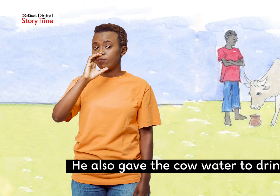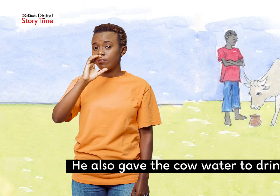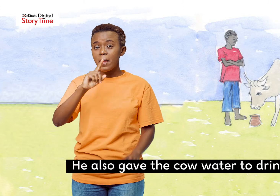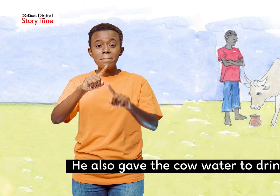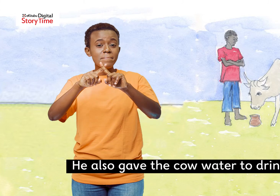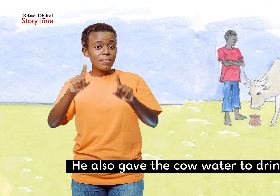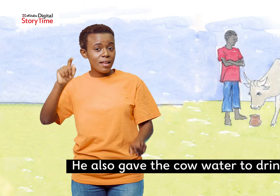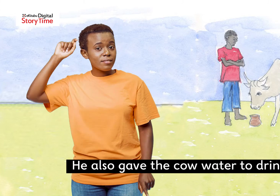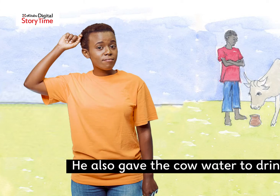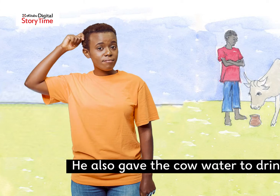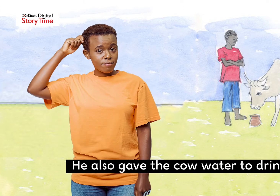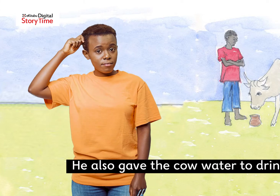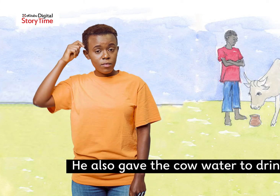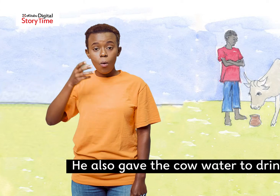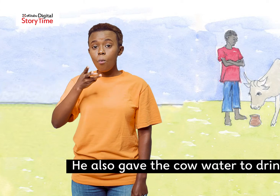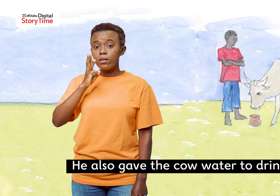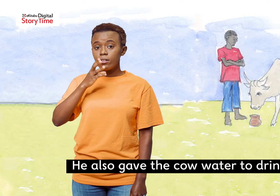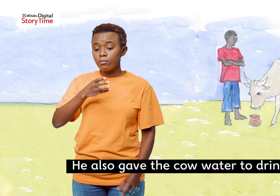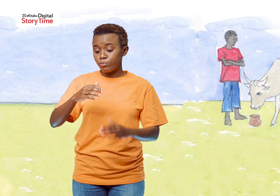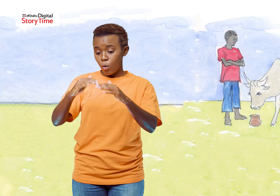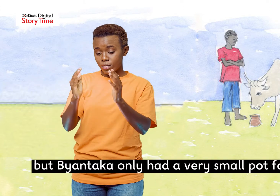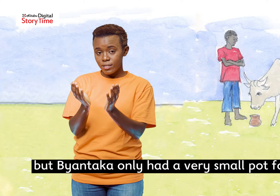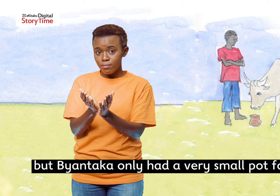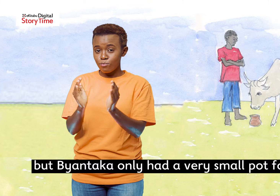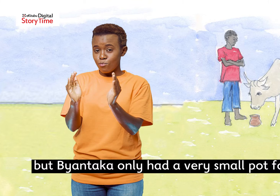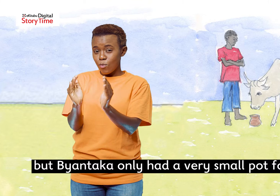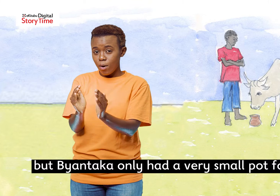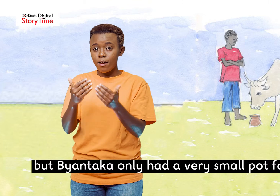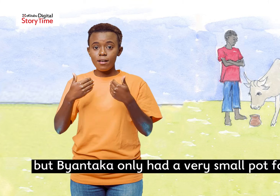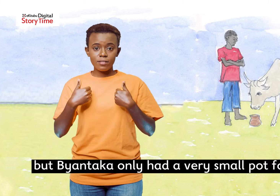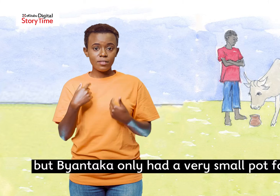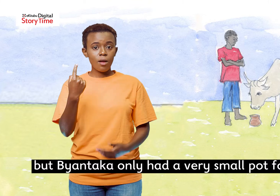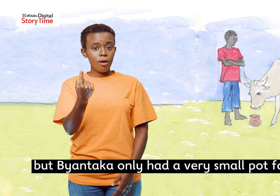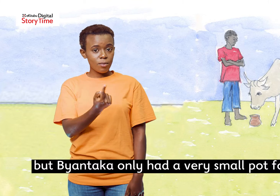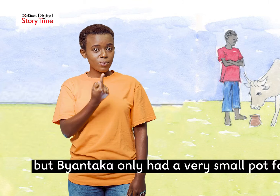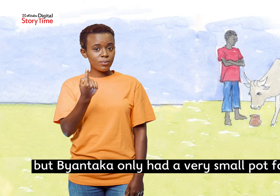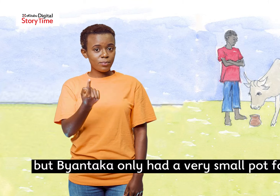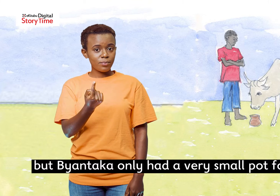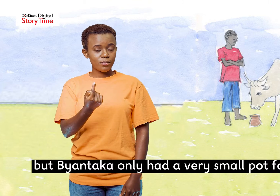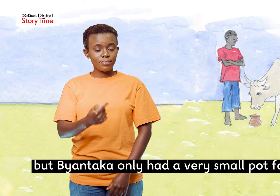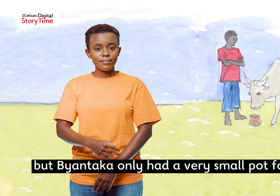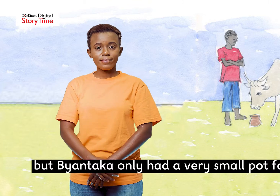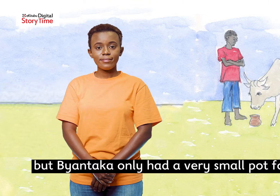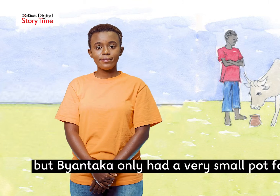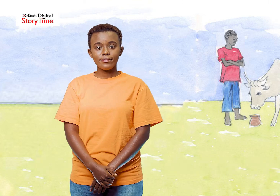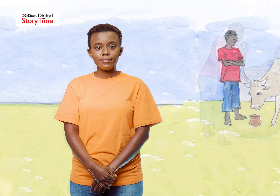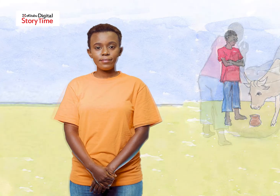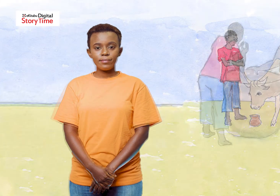He also gave the cow water to drink, but Biantaka only had a very small pot for water.